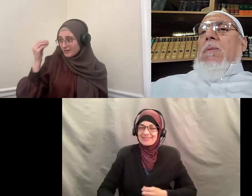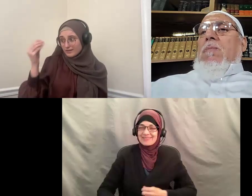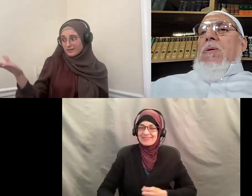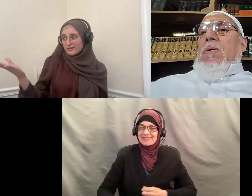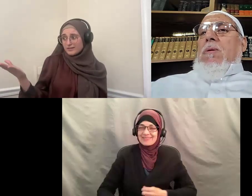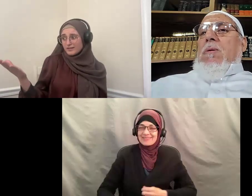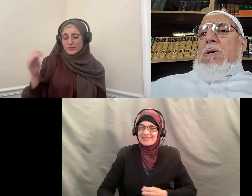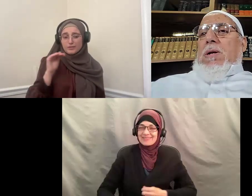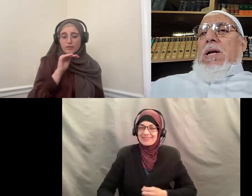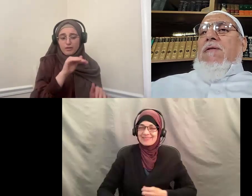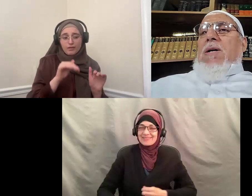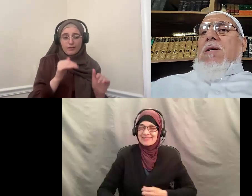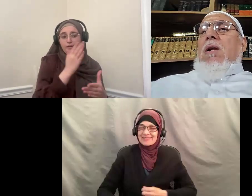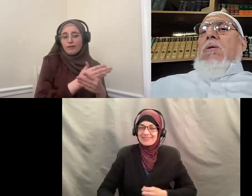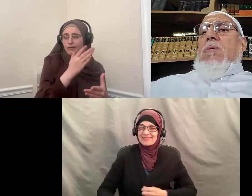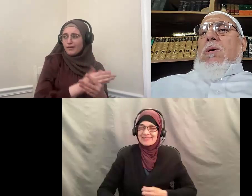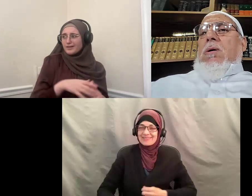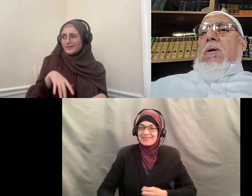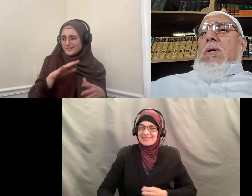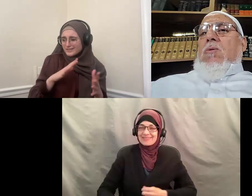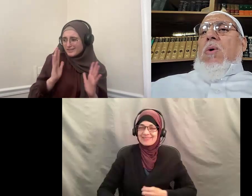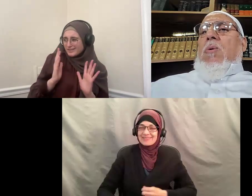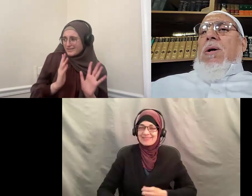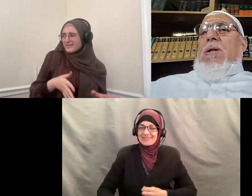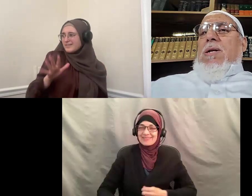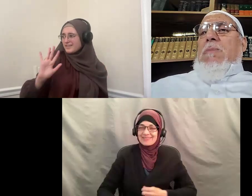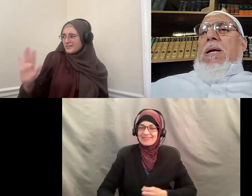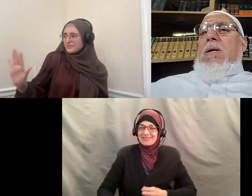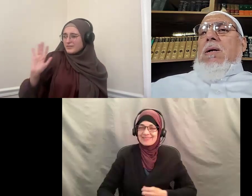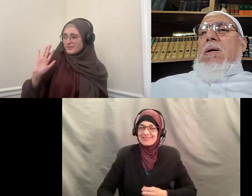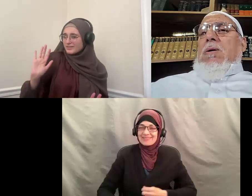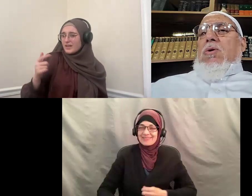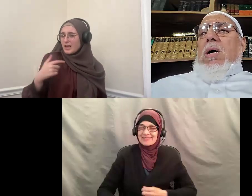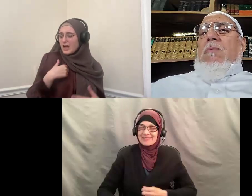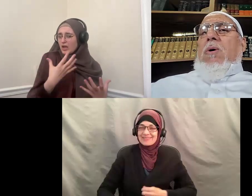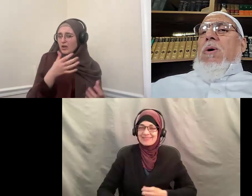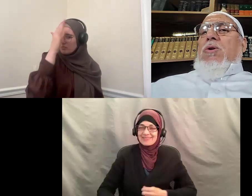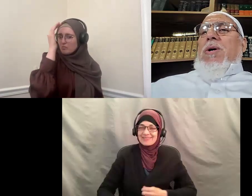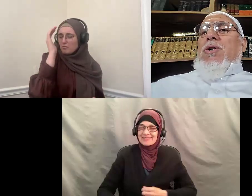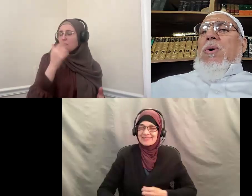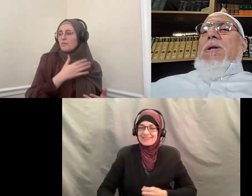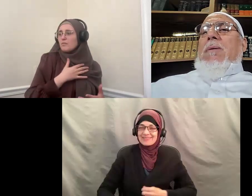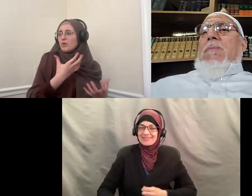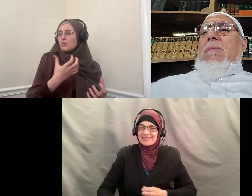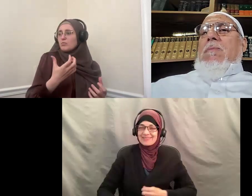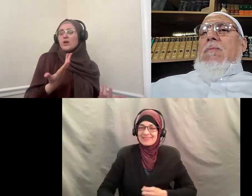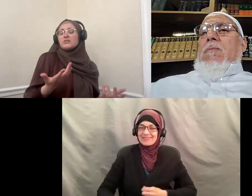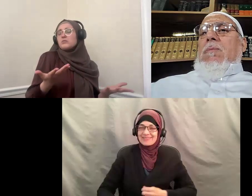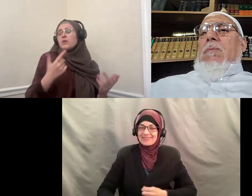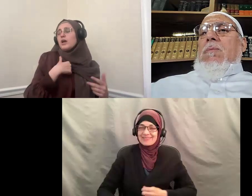people? Leave us alone. We want these men to come. We want to enjoy